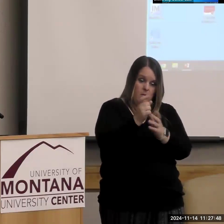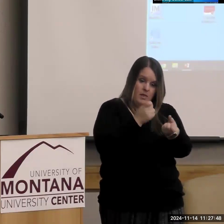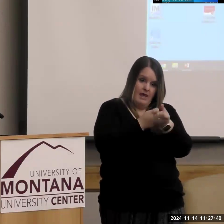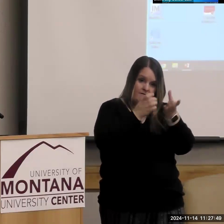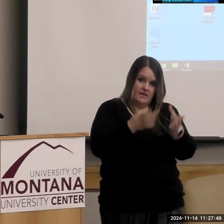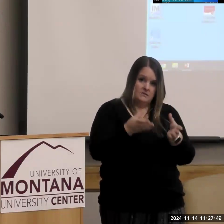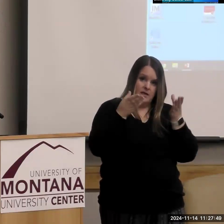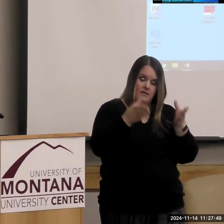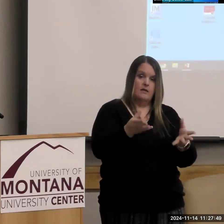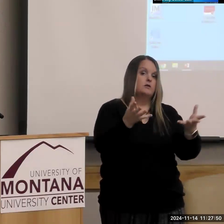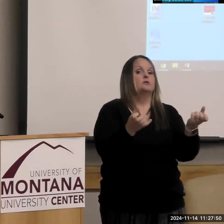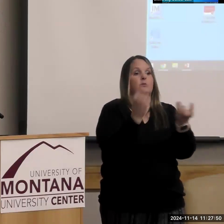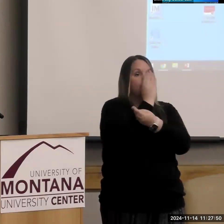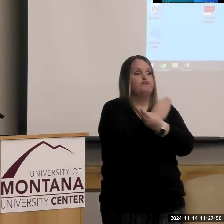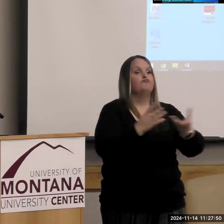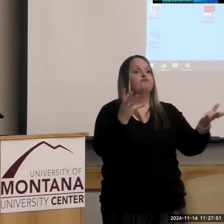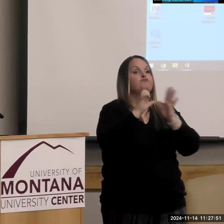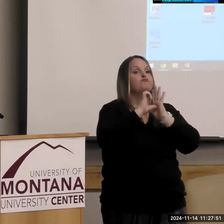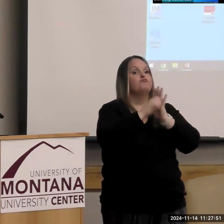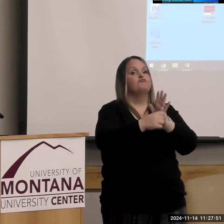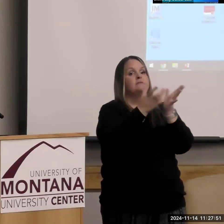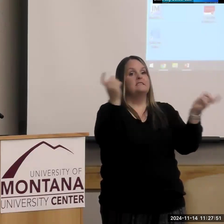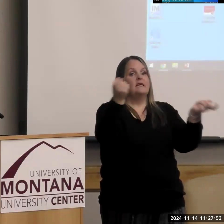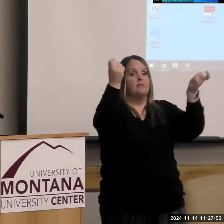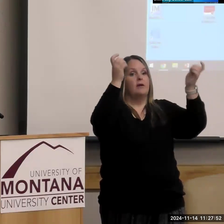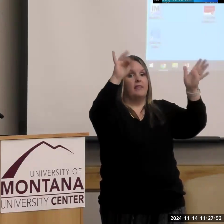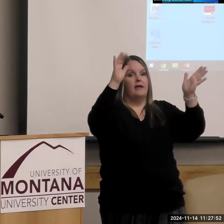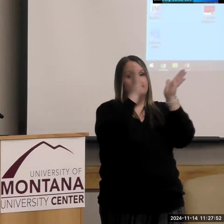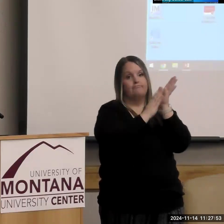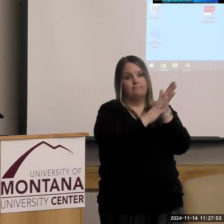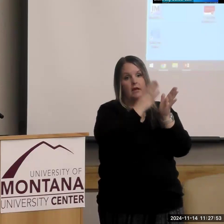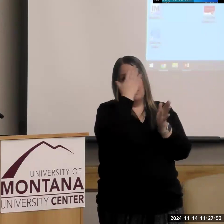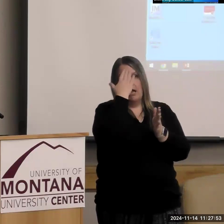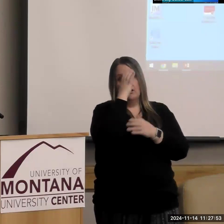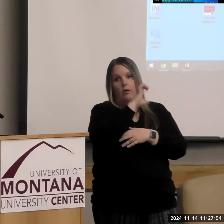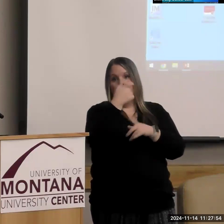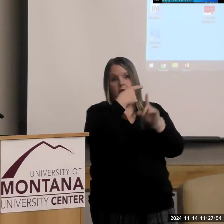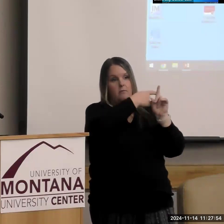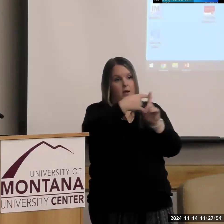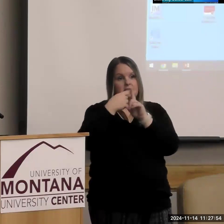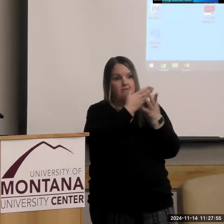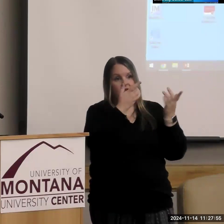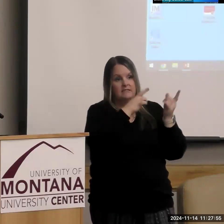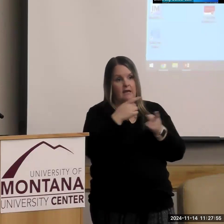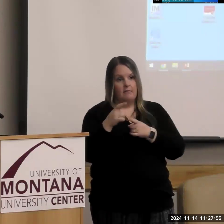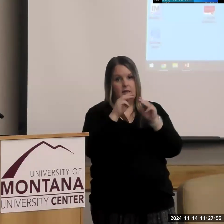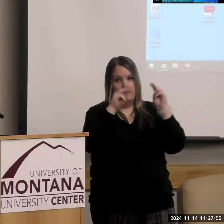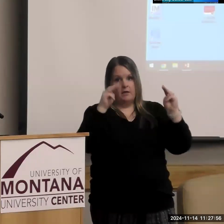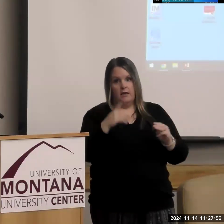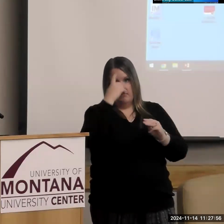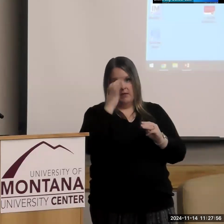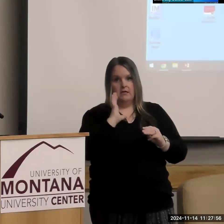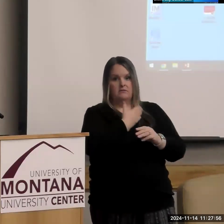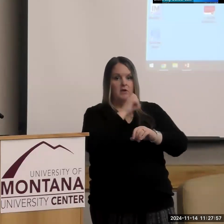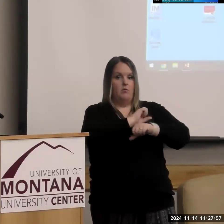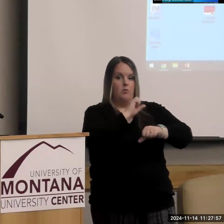so just wanted to take that point of privilege and celebrate that. I know there's other things to celebrate in Montana from the work of our health departments that